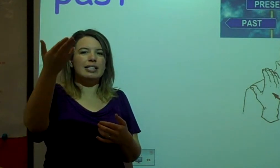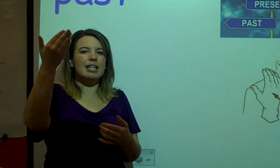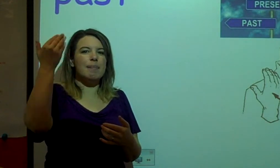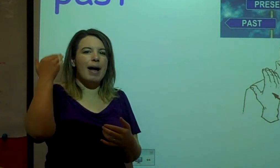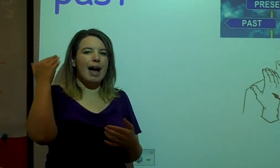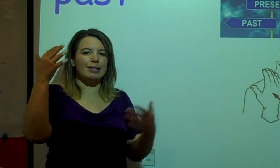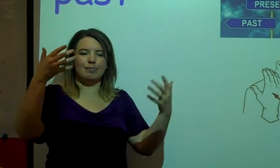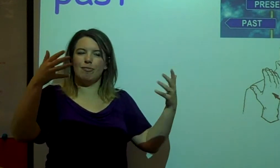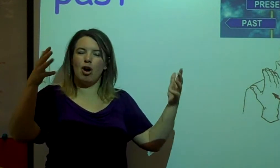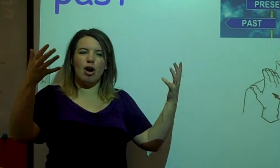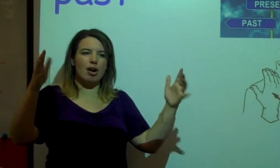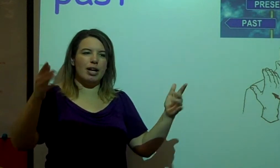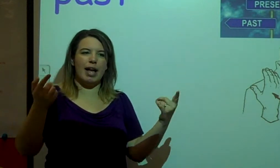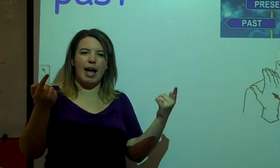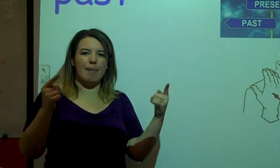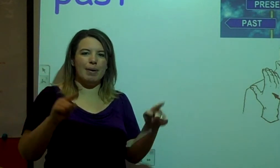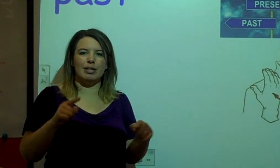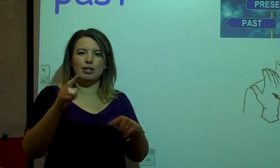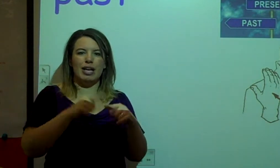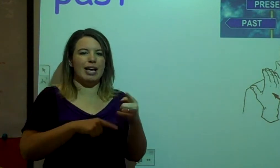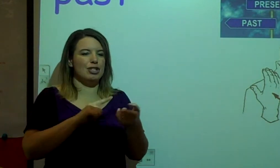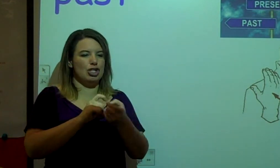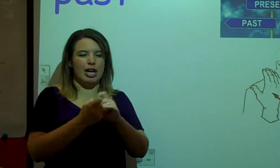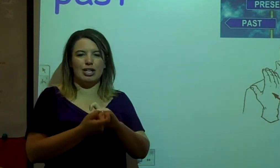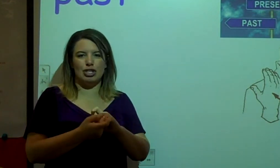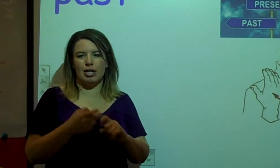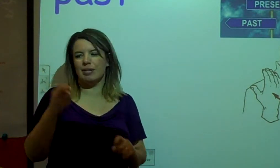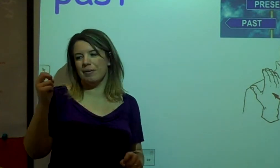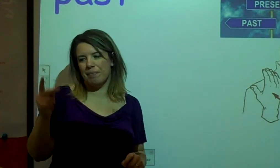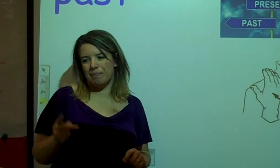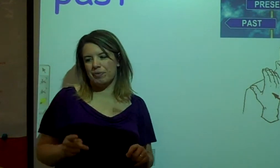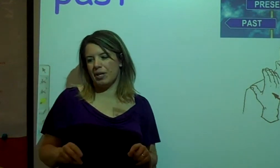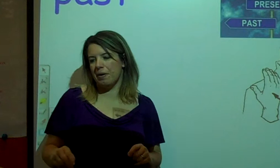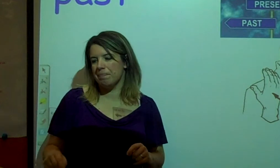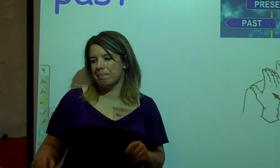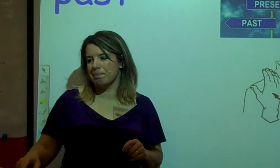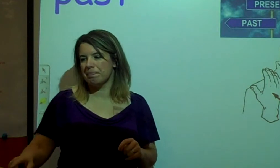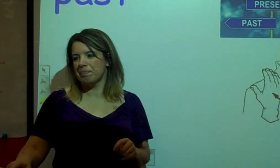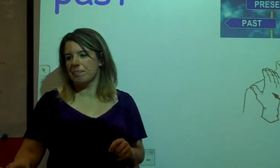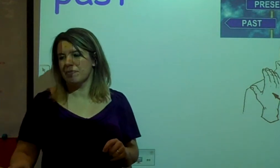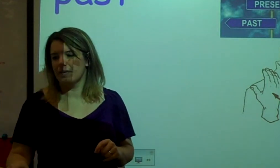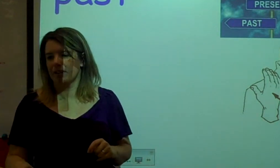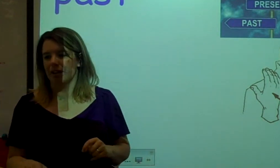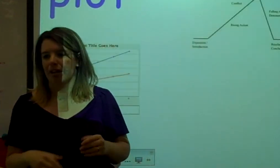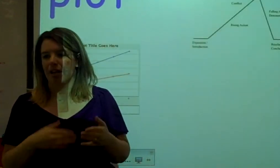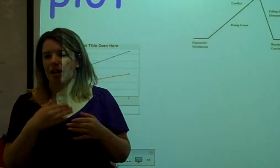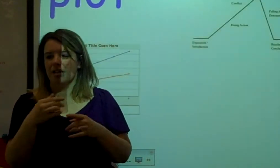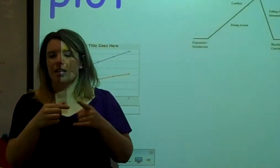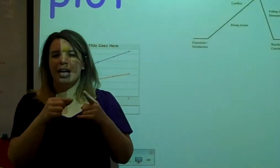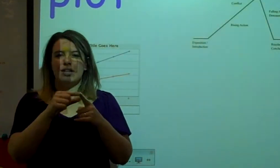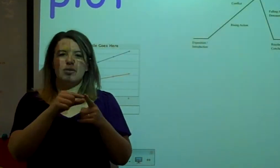the past. Already happened. You can't change it. Okay? The next